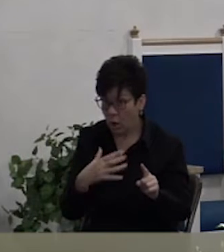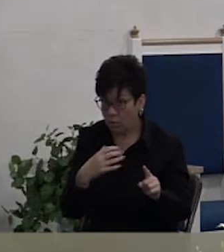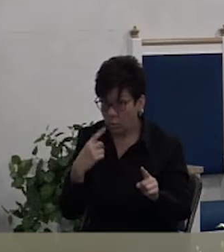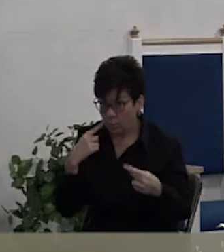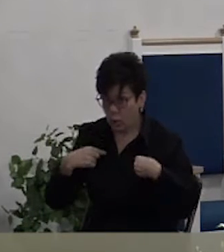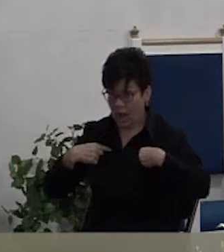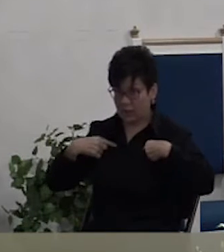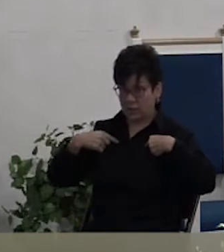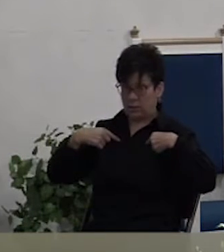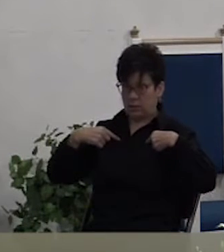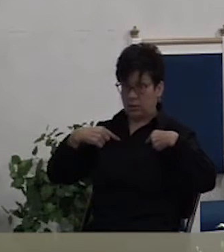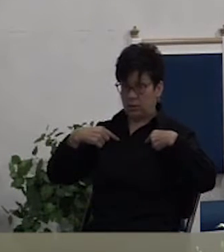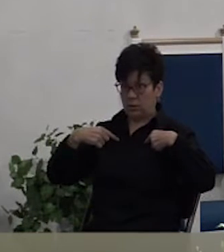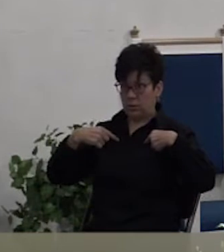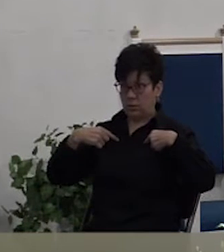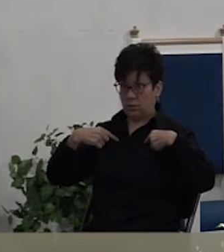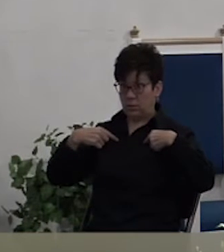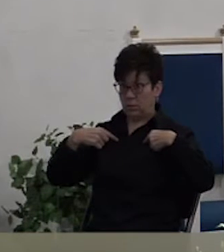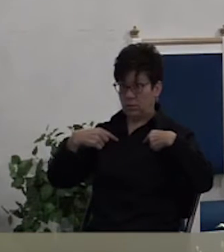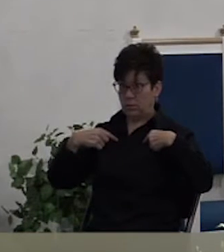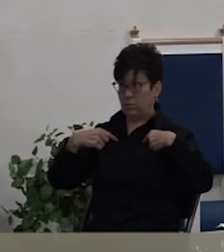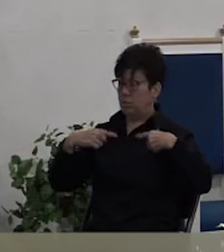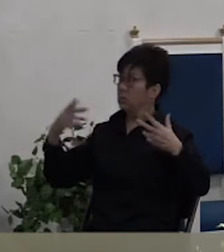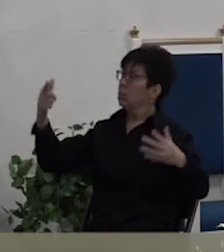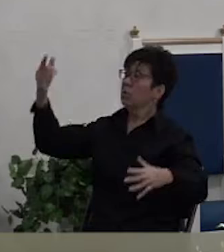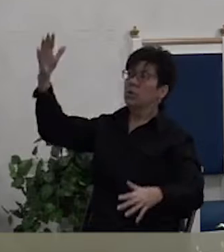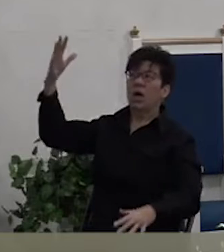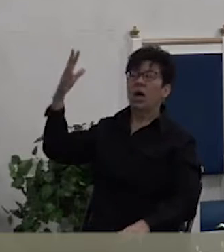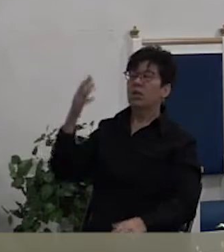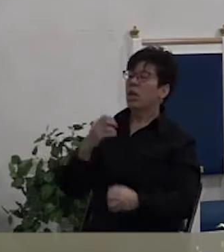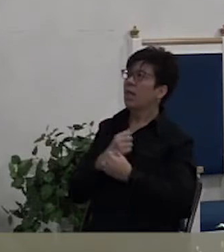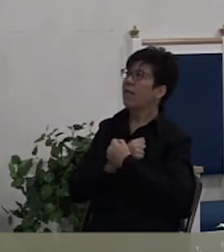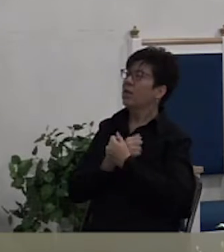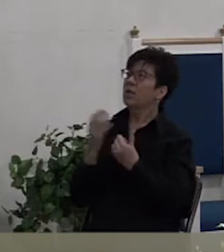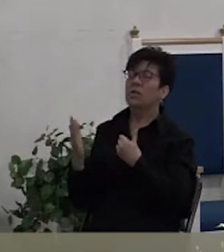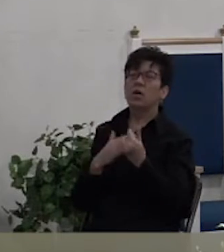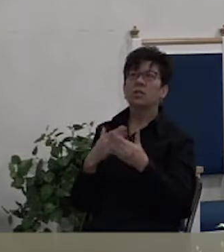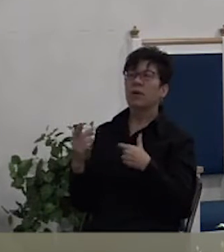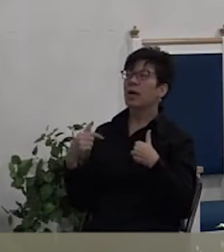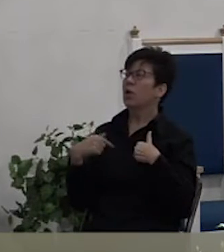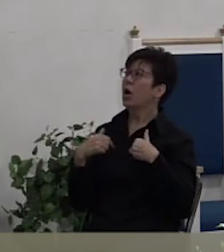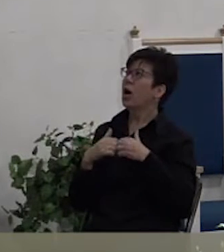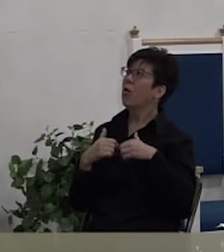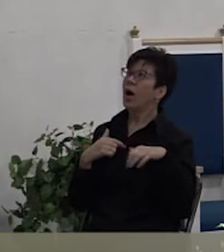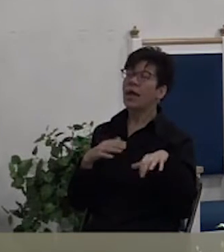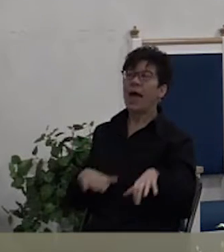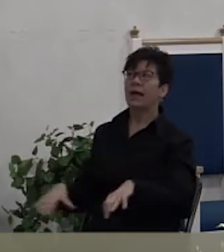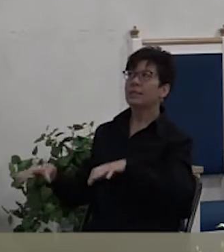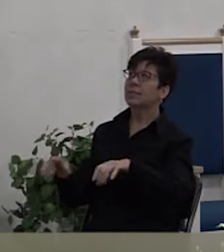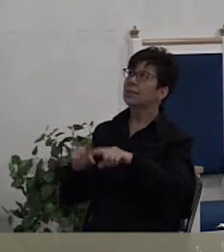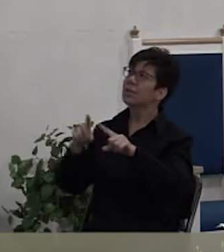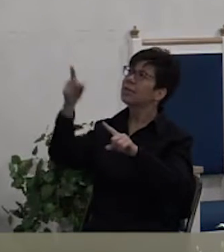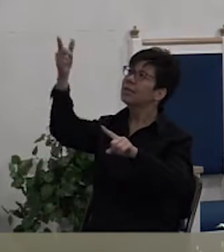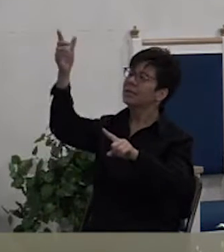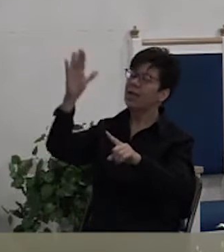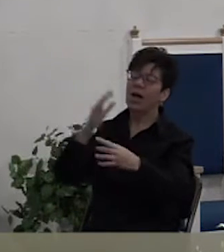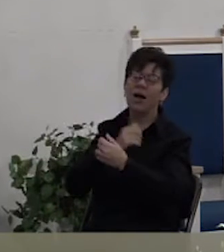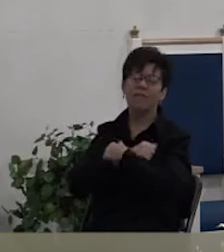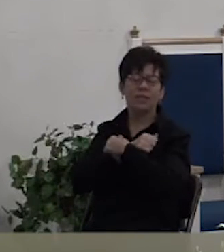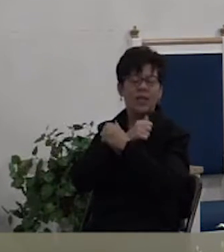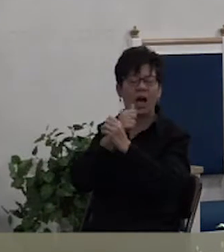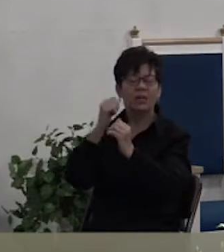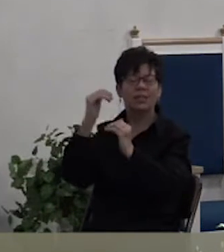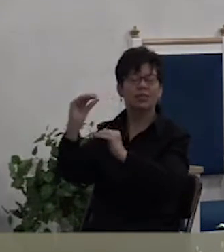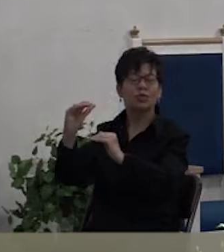us and act like, well, God is so loving, it doesn't matter how I act, because God's love is